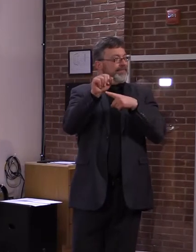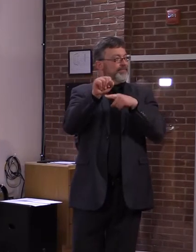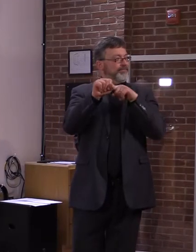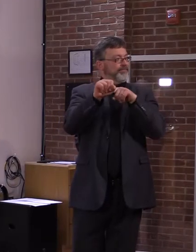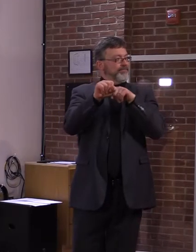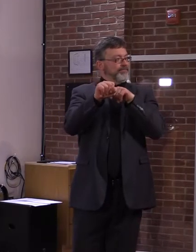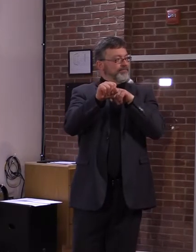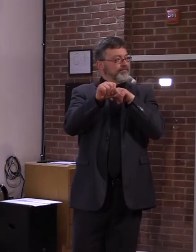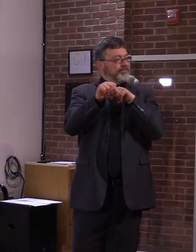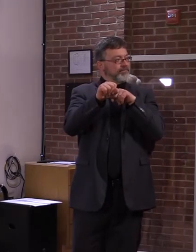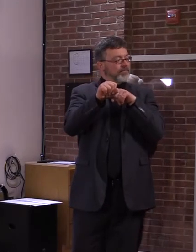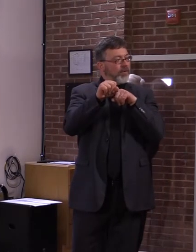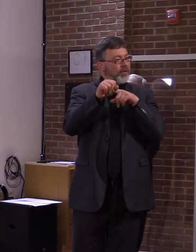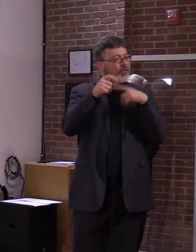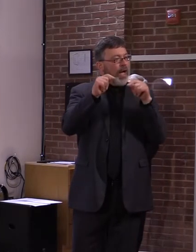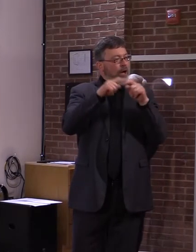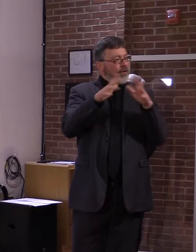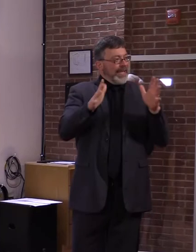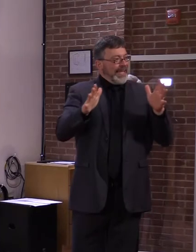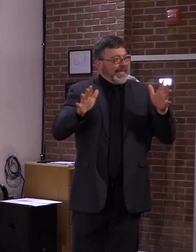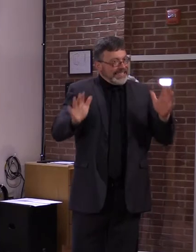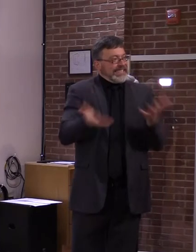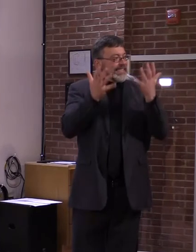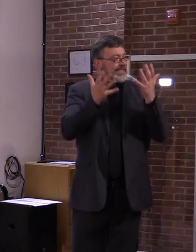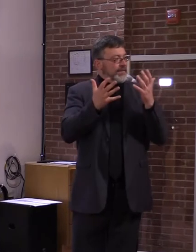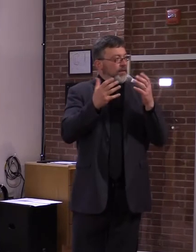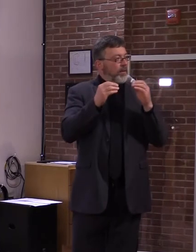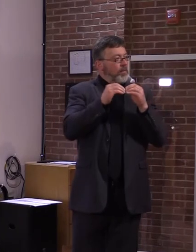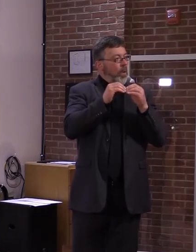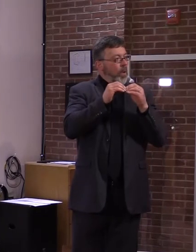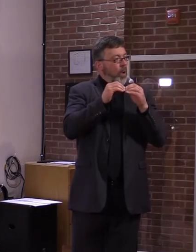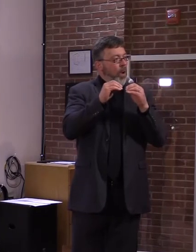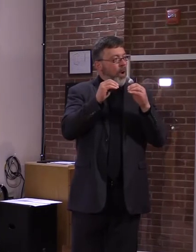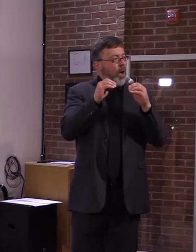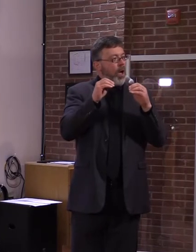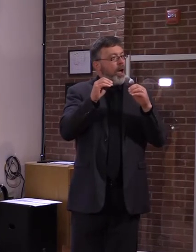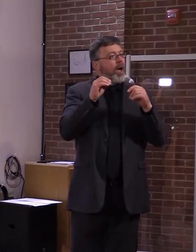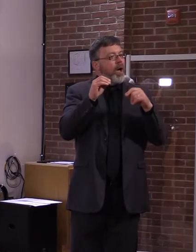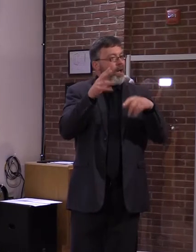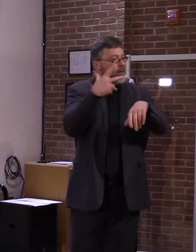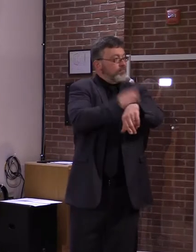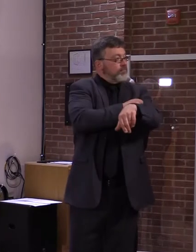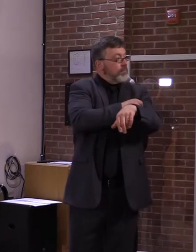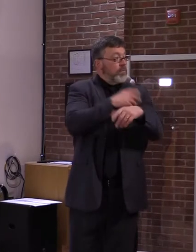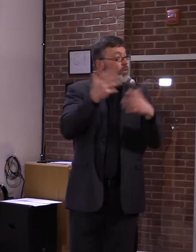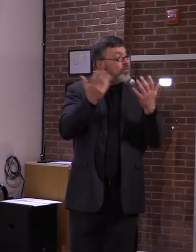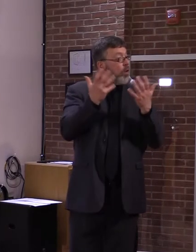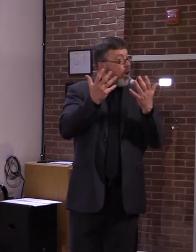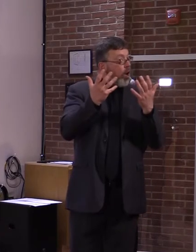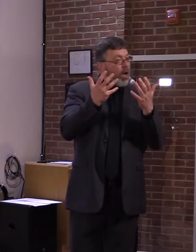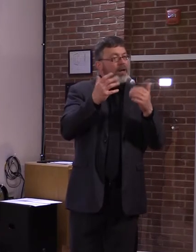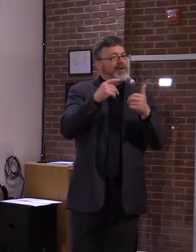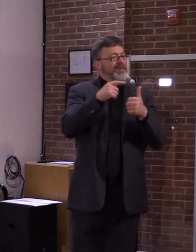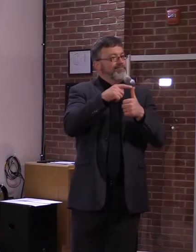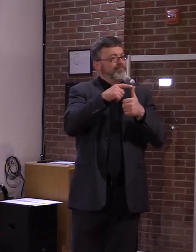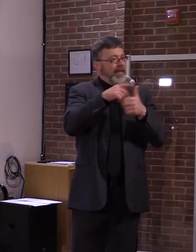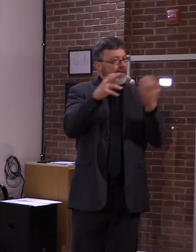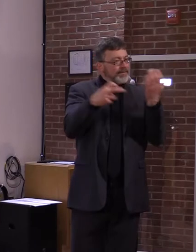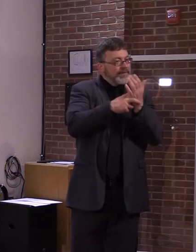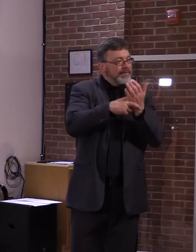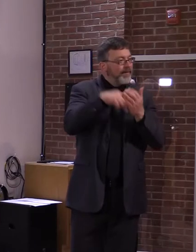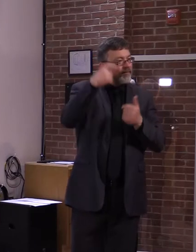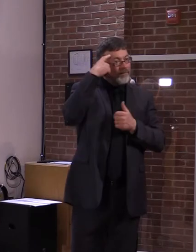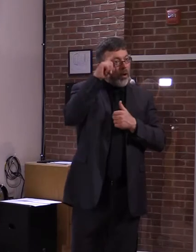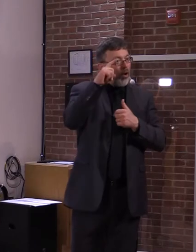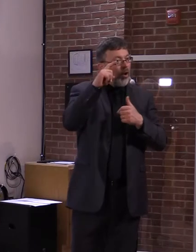a 100-day cruise on Norwegian Cruise Lines. I'm not sure I'd want to get back on a cruise ship post pandemic, but